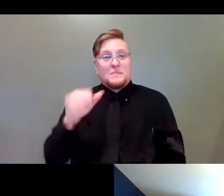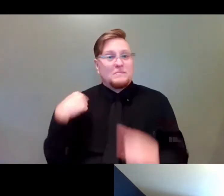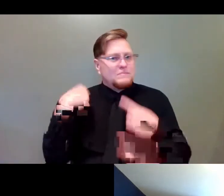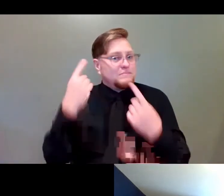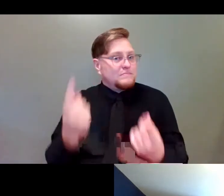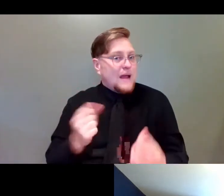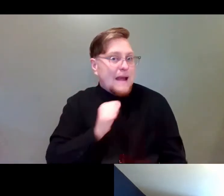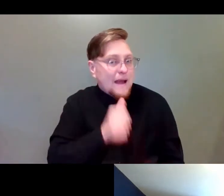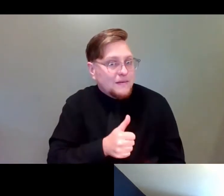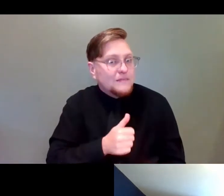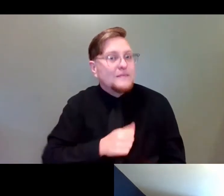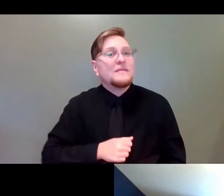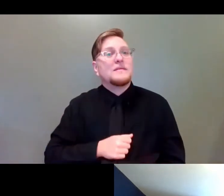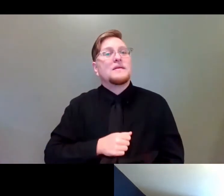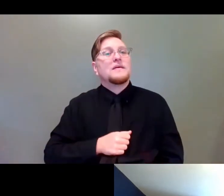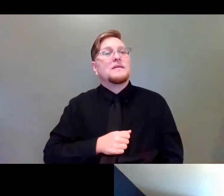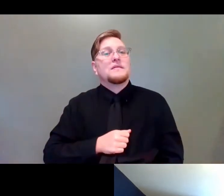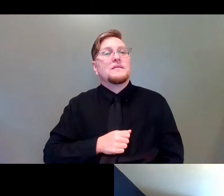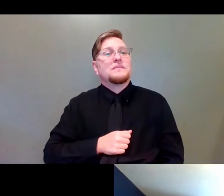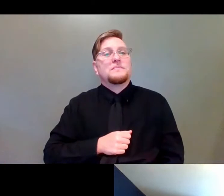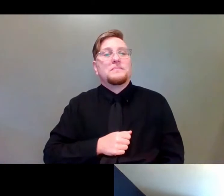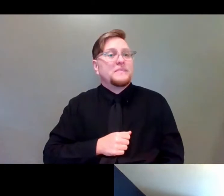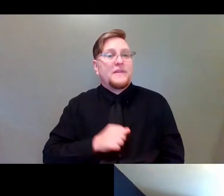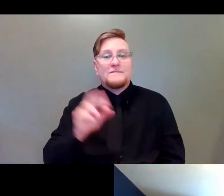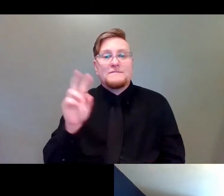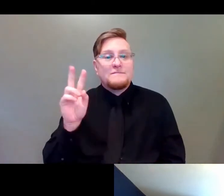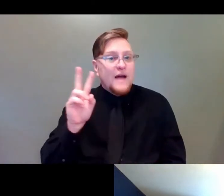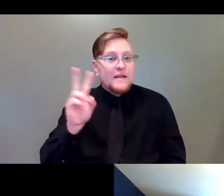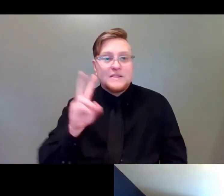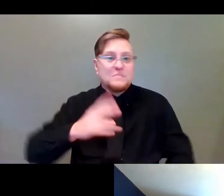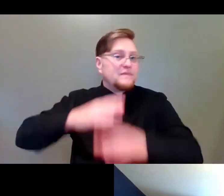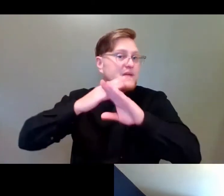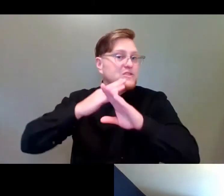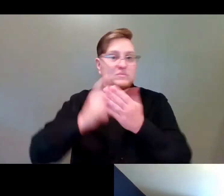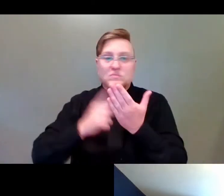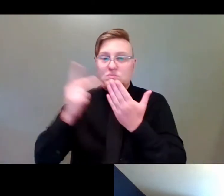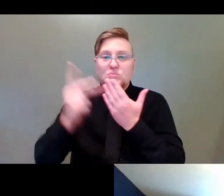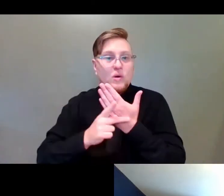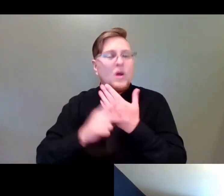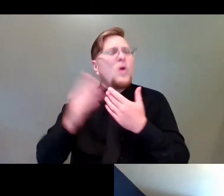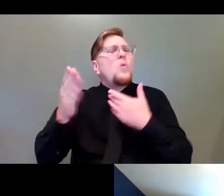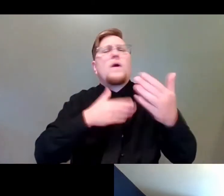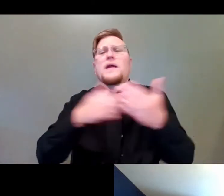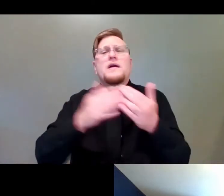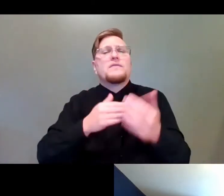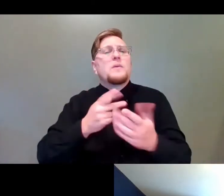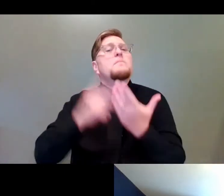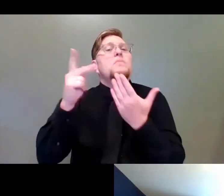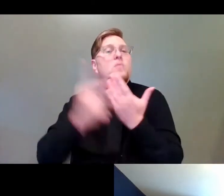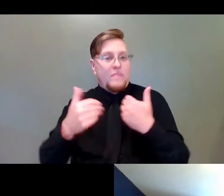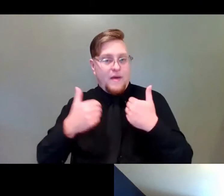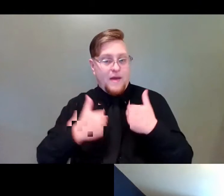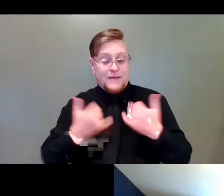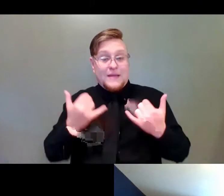programs, in their live violence prevention programs, and whatever programs they're doing. So it's a chance to educate